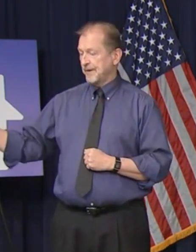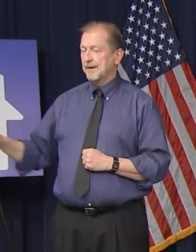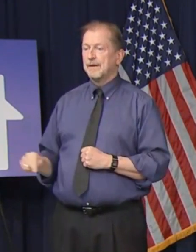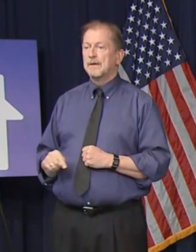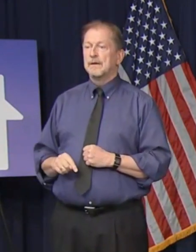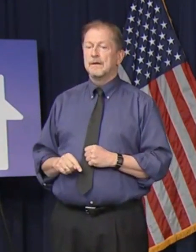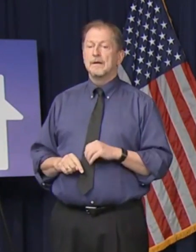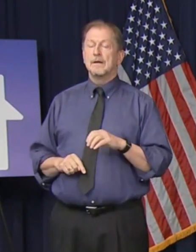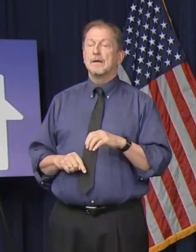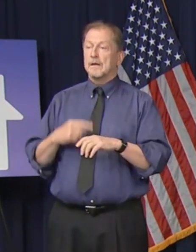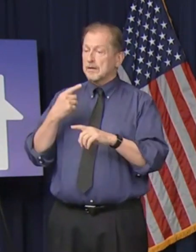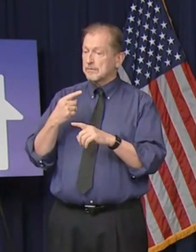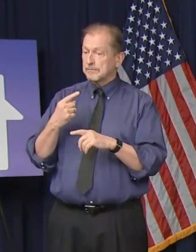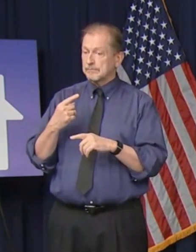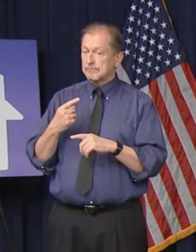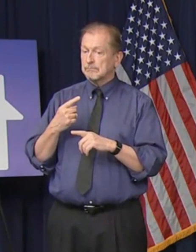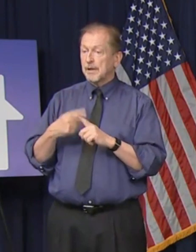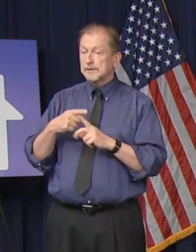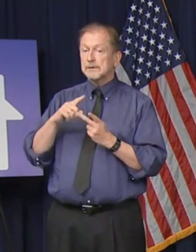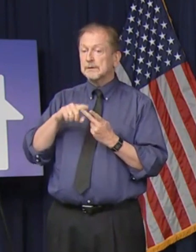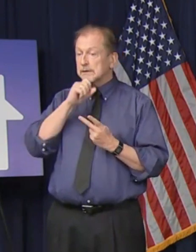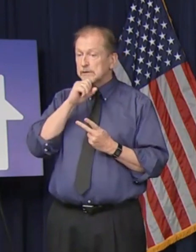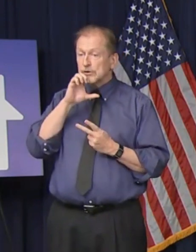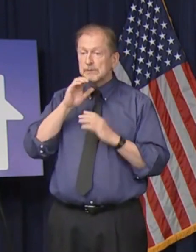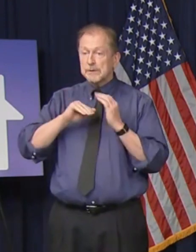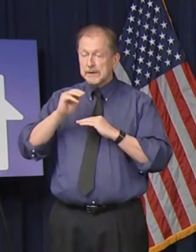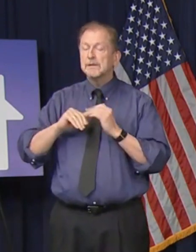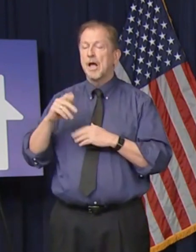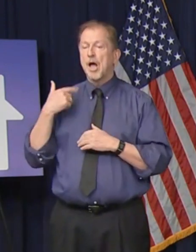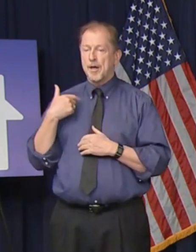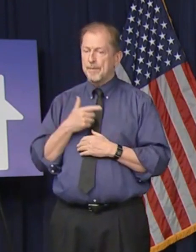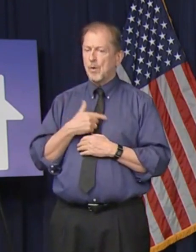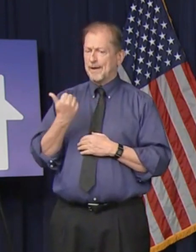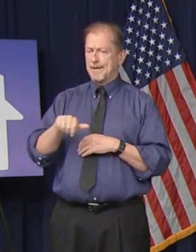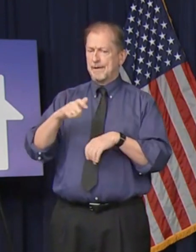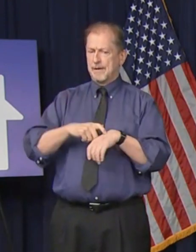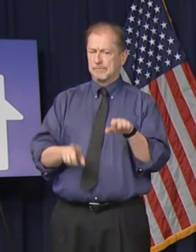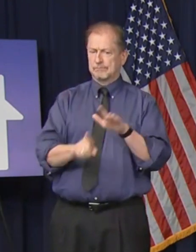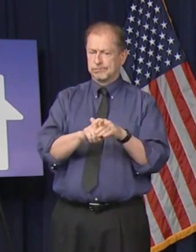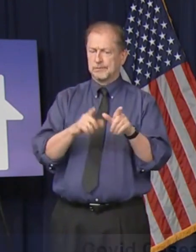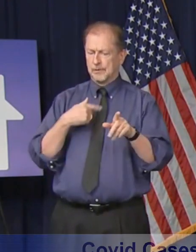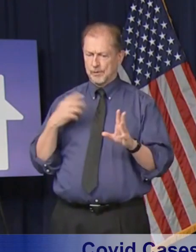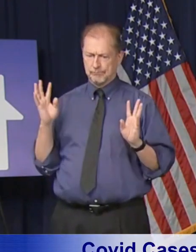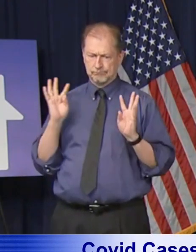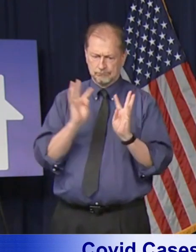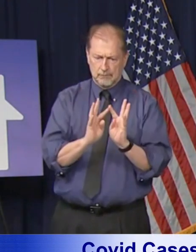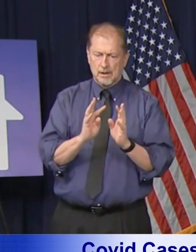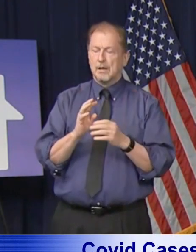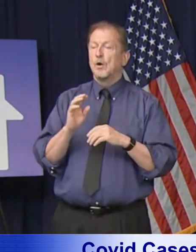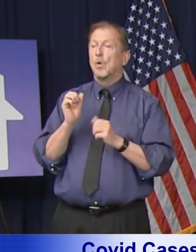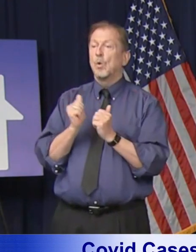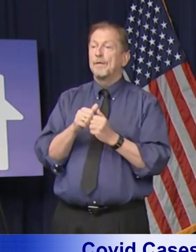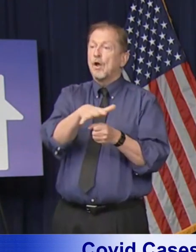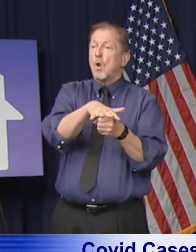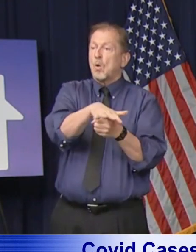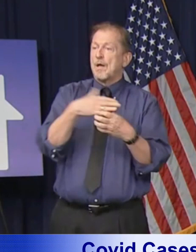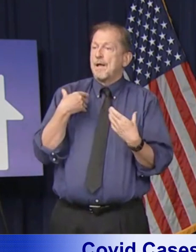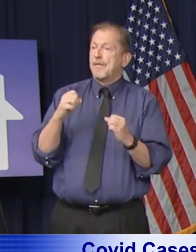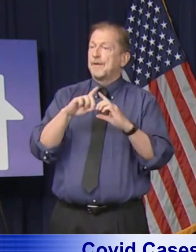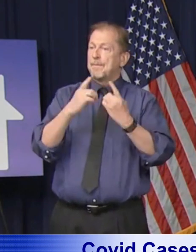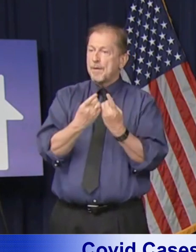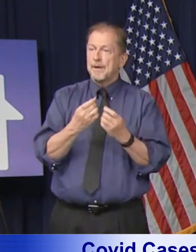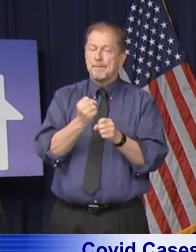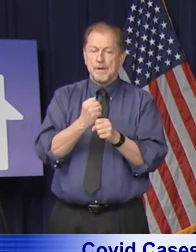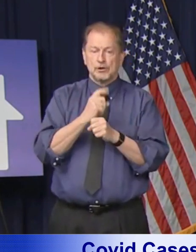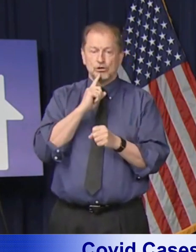including the long-term care facilities, where we are working very closely with the local health departments. We're trying to make sure that